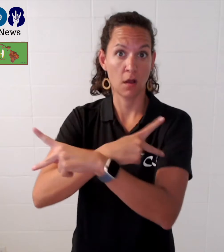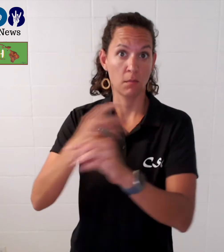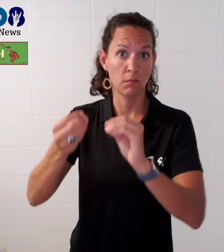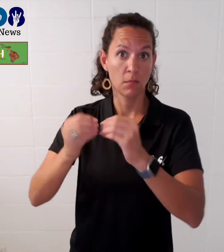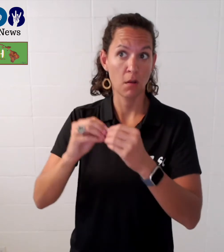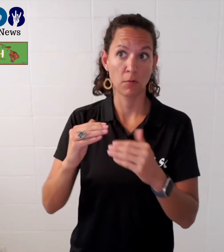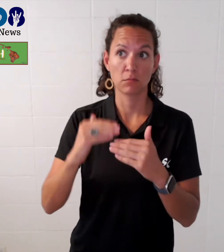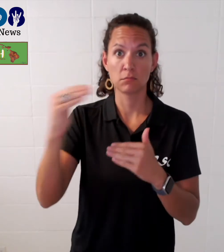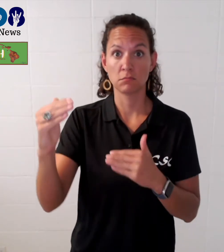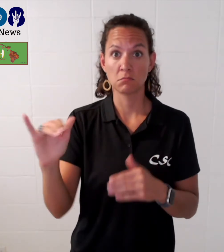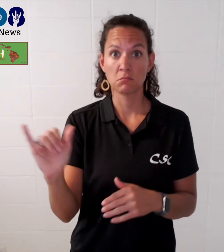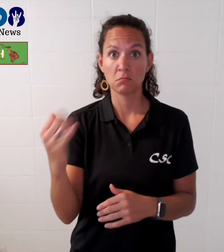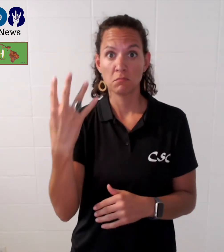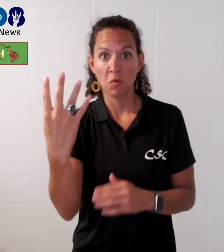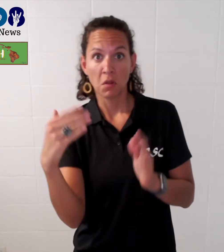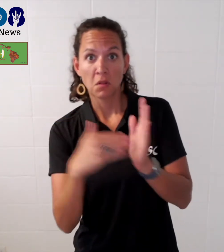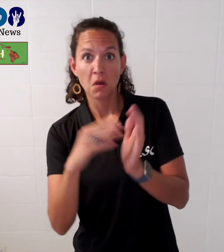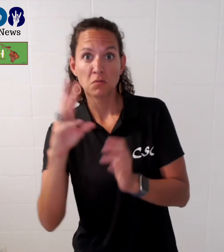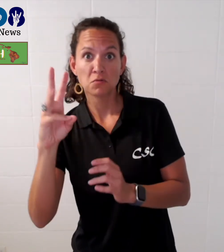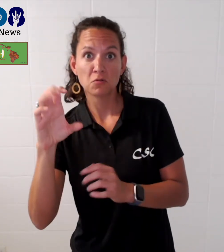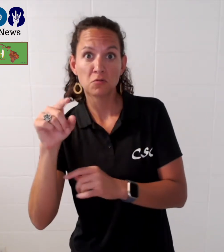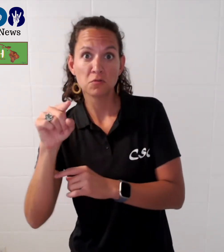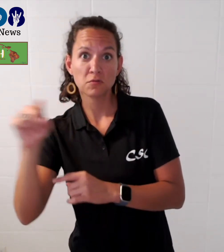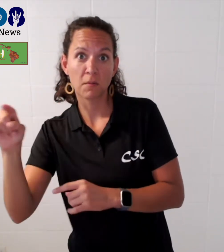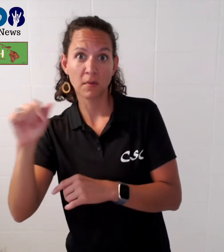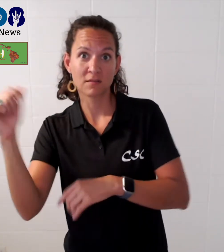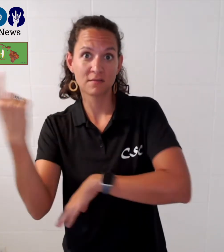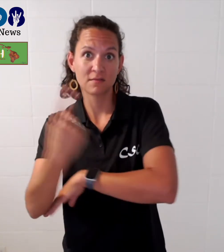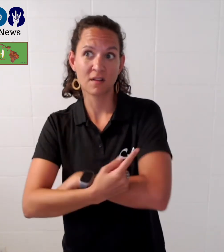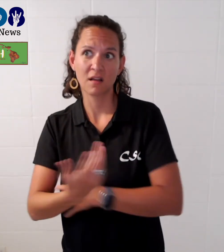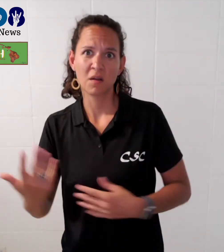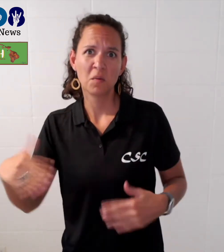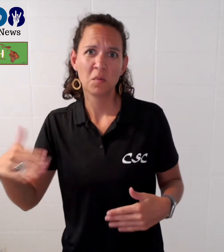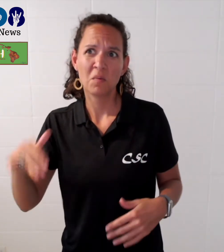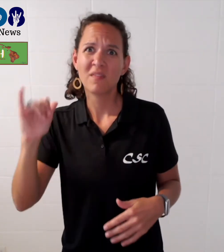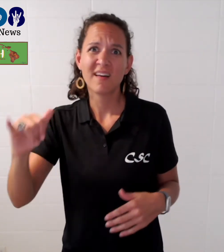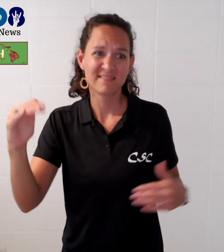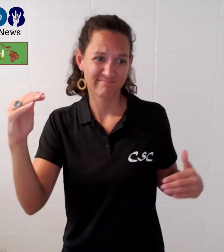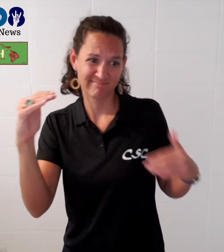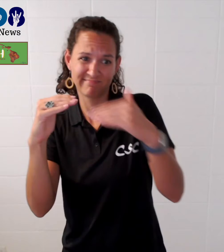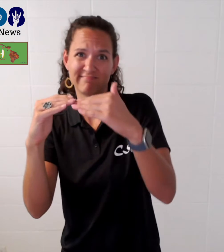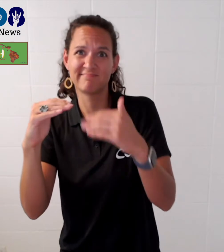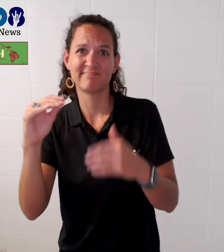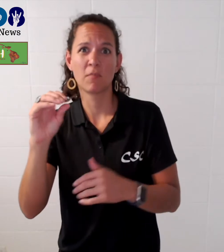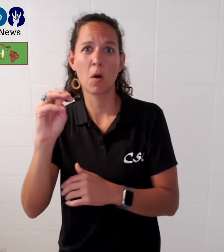it is likely 5 times the average number, so it could be around 4,600 plus cases a